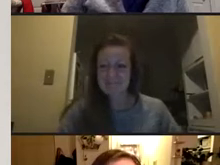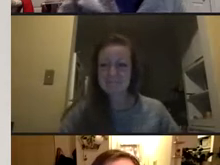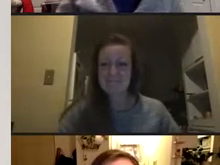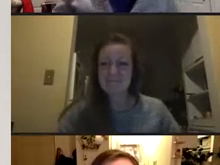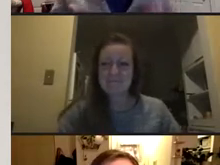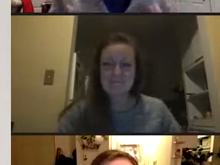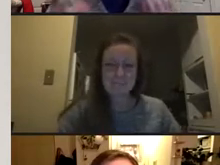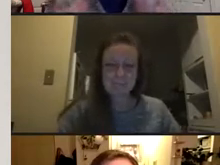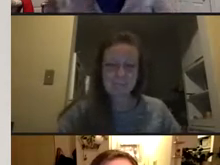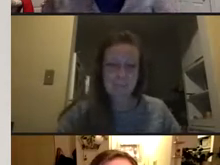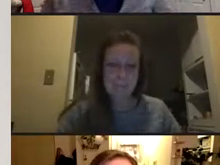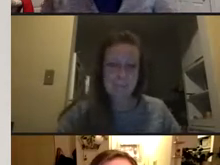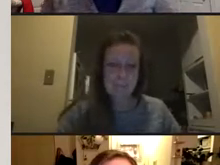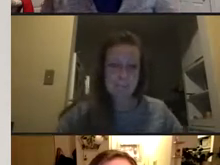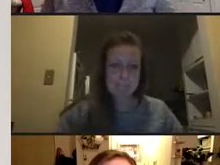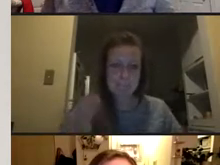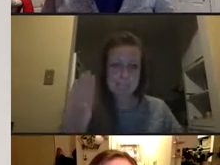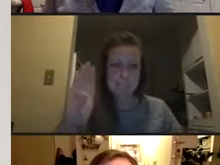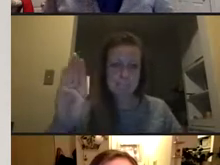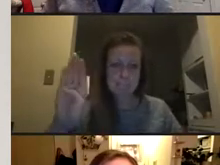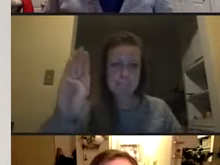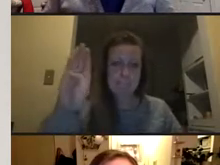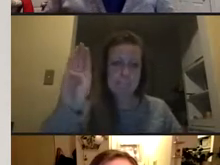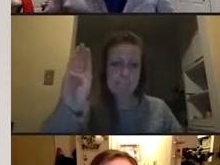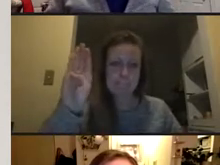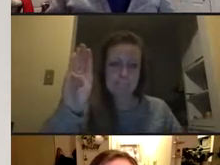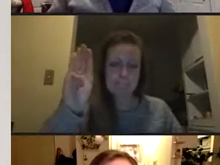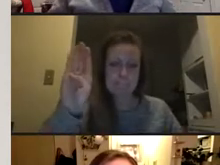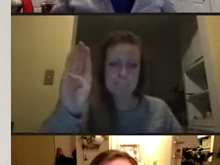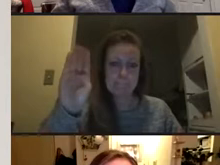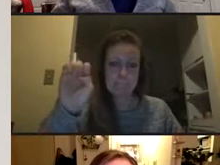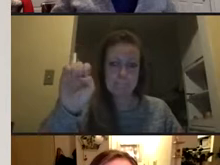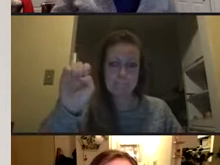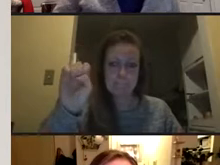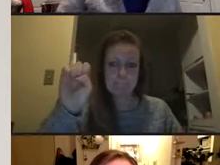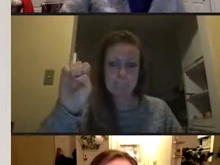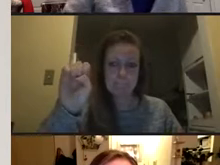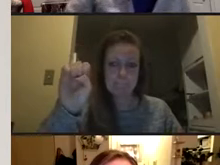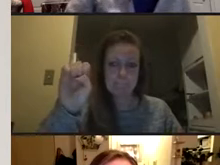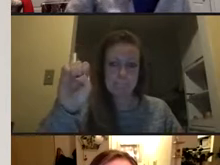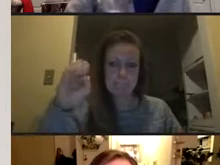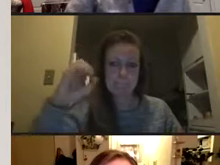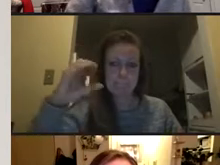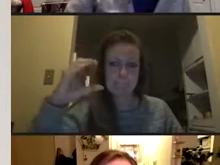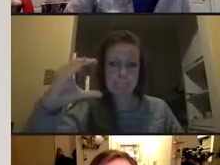Now, my understanding with names is that you spell your name until you're given a name.